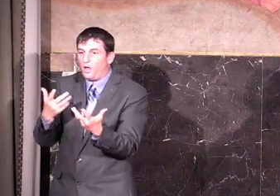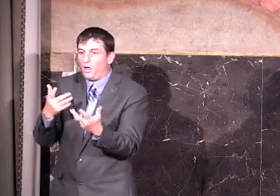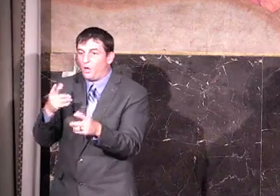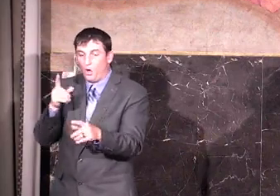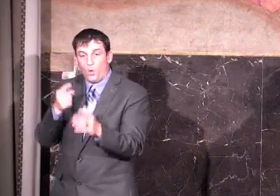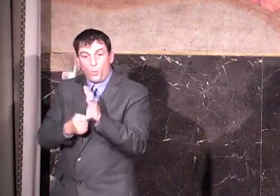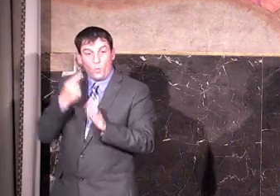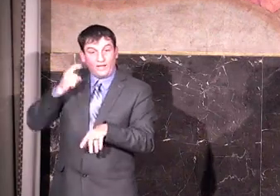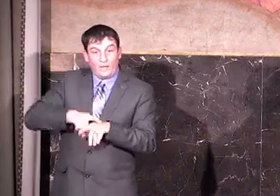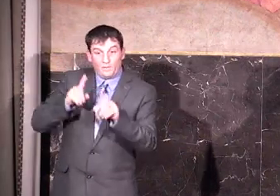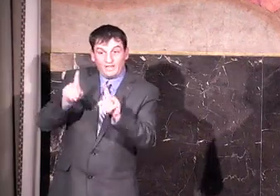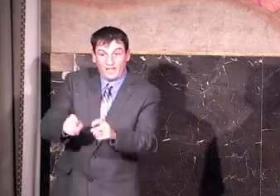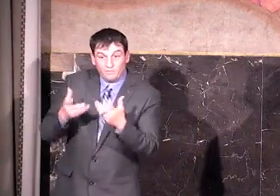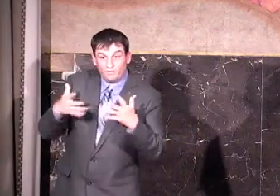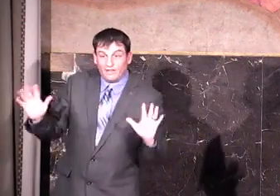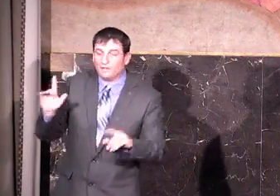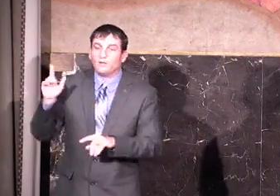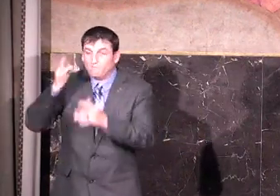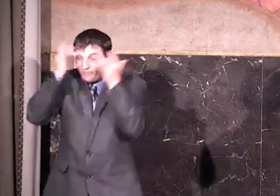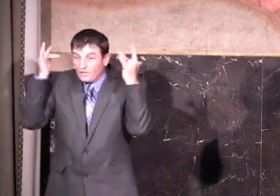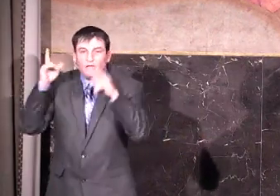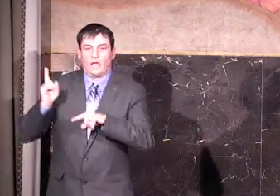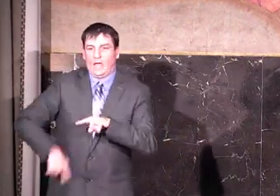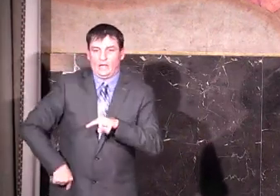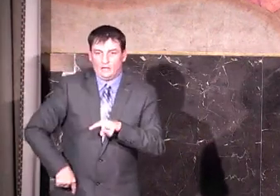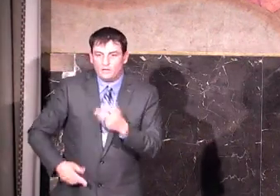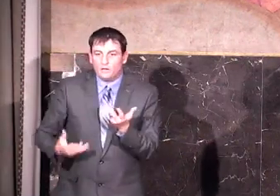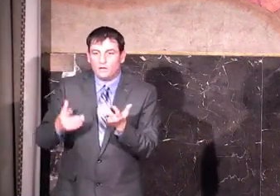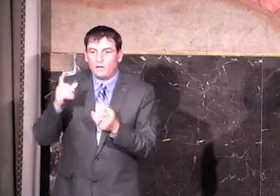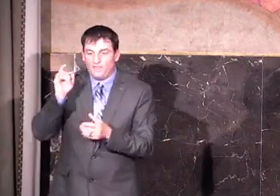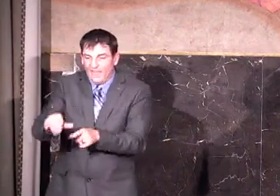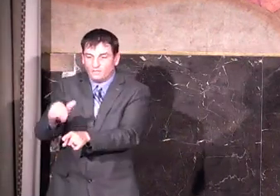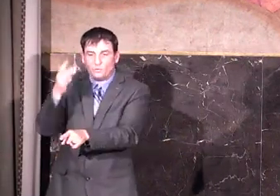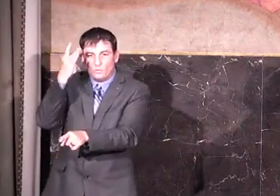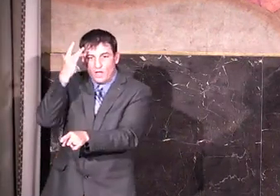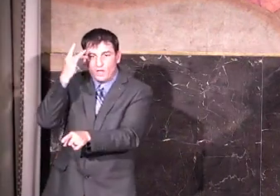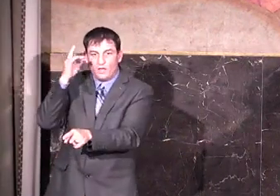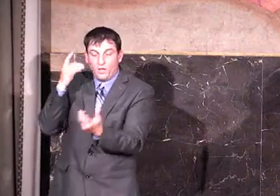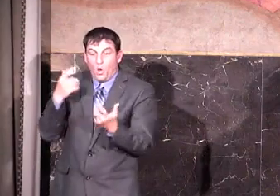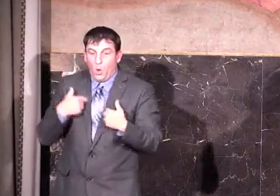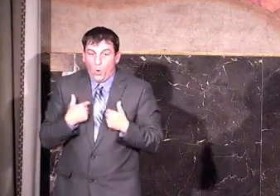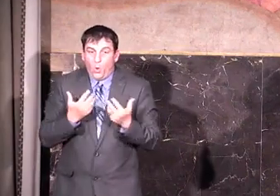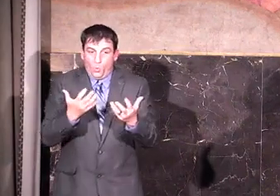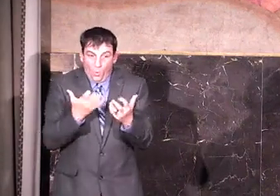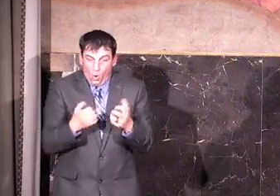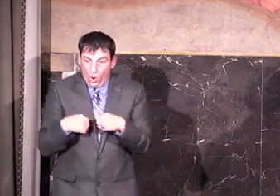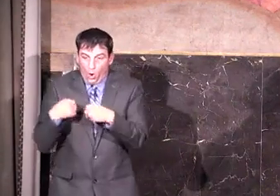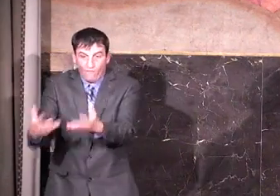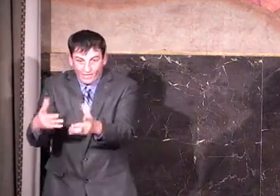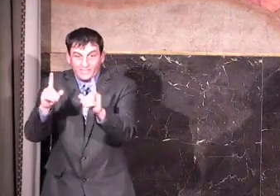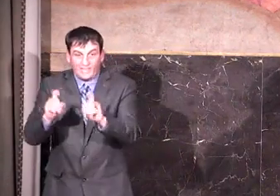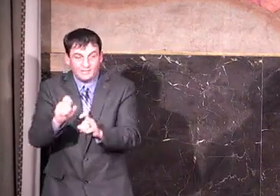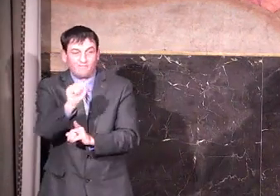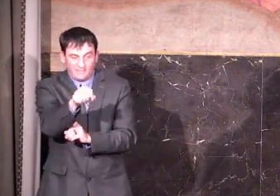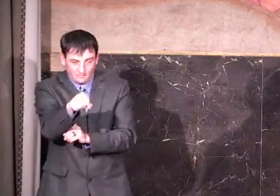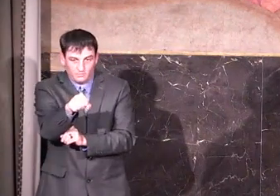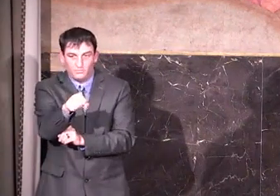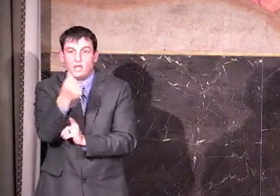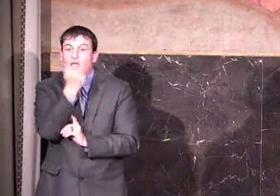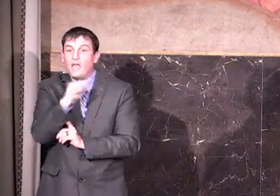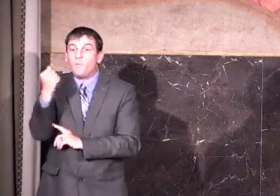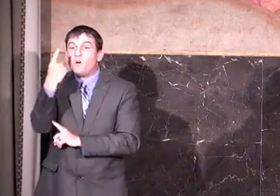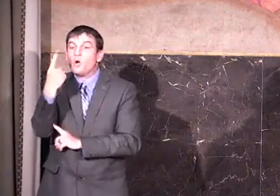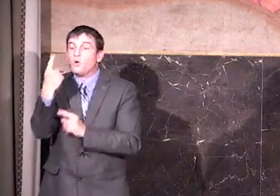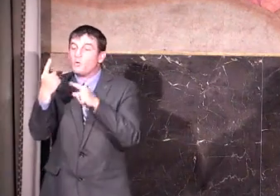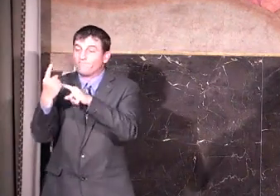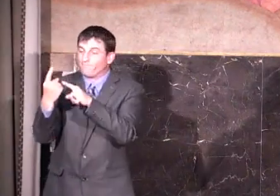one and done. So I think that's the caveat that I would give to that question. We want to offer testing, certainly to anybody who's symptomatic. We want to